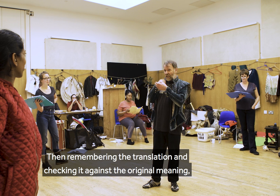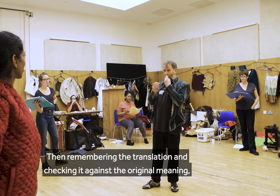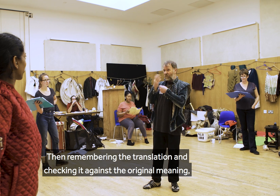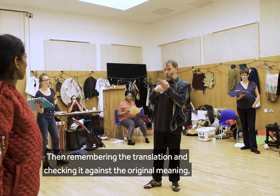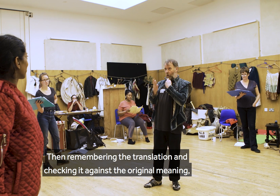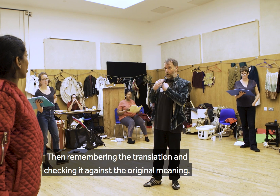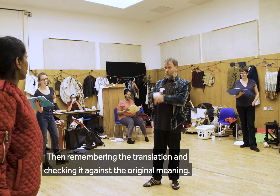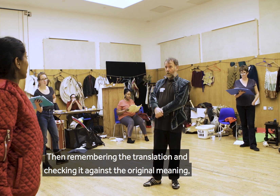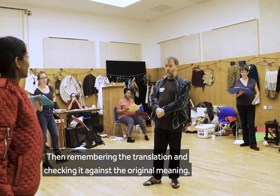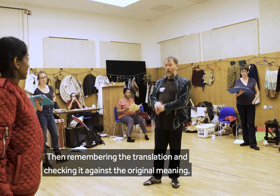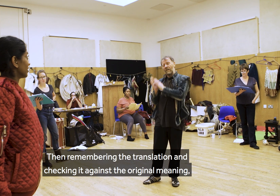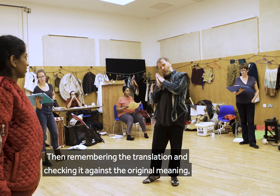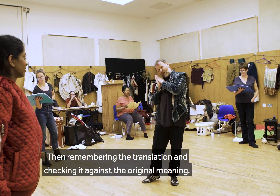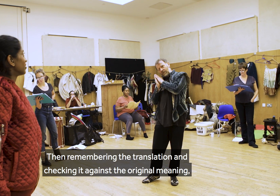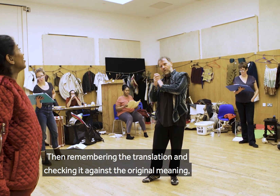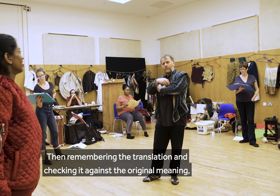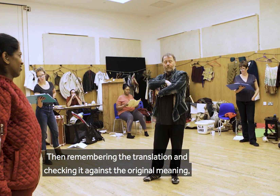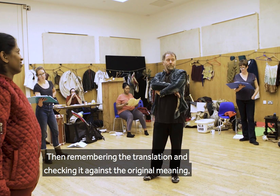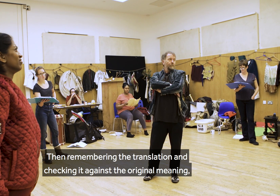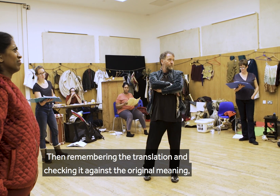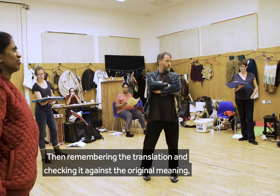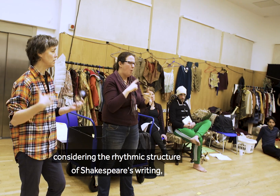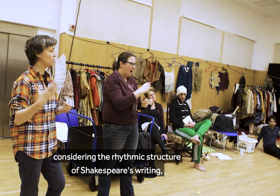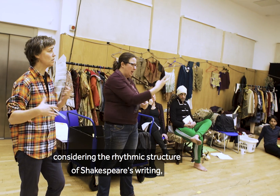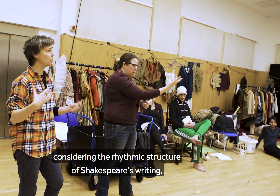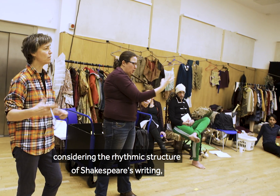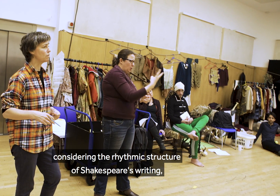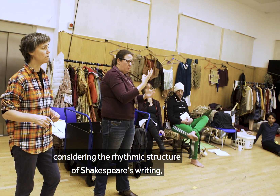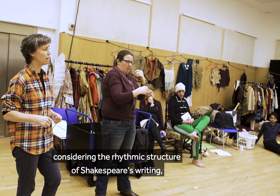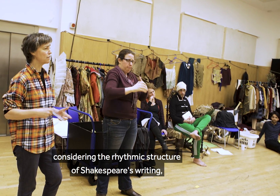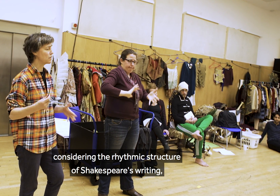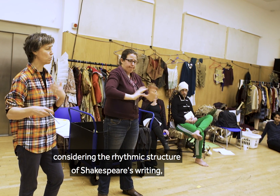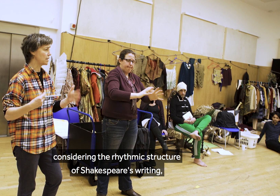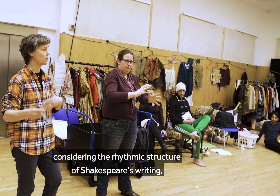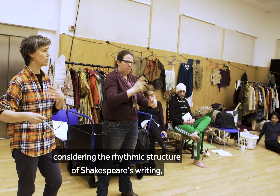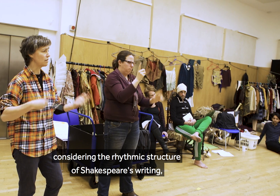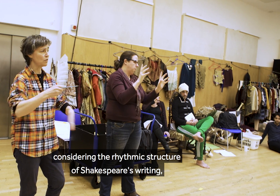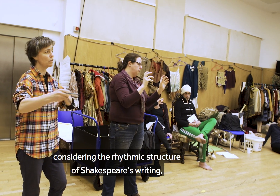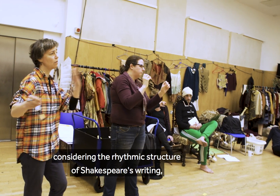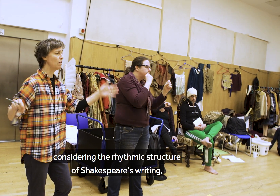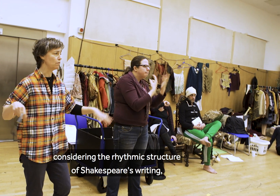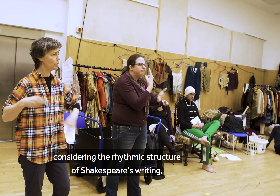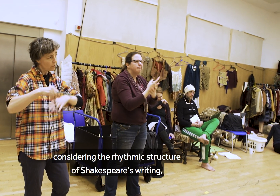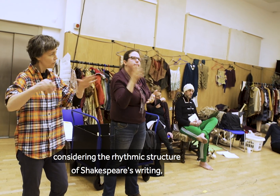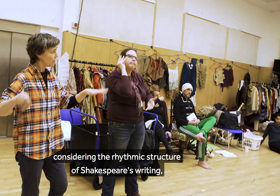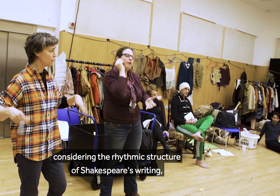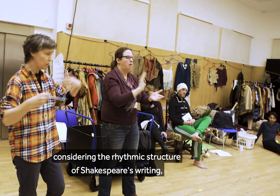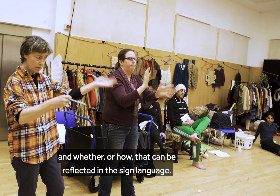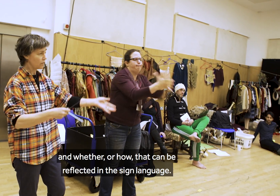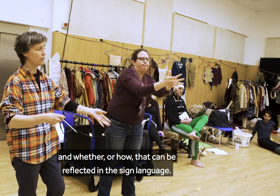the translation and checking it against the original meaning, considering the rhythmic structure of Shakespeare's writing and whether